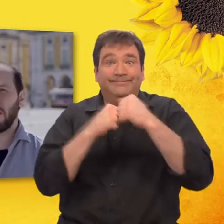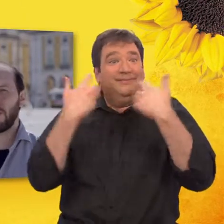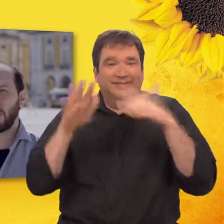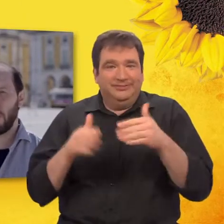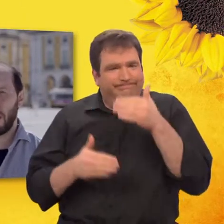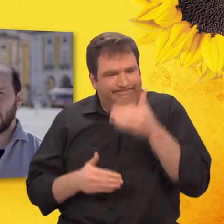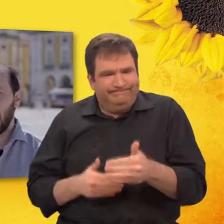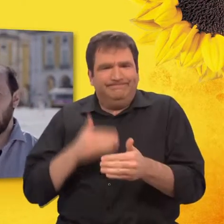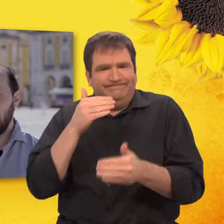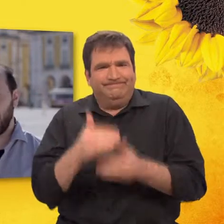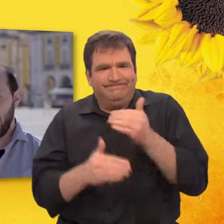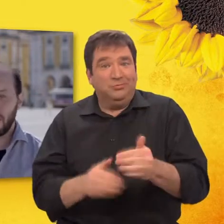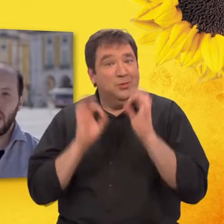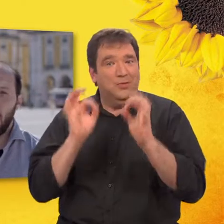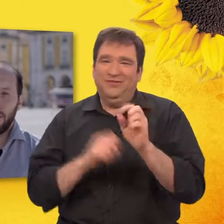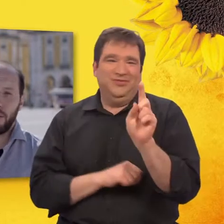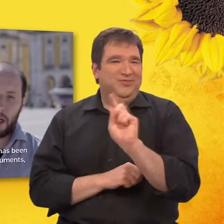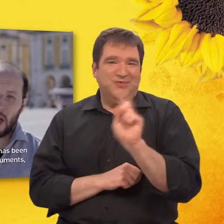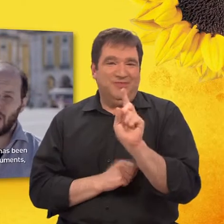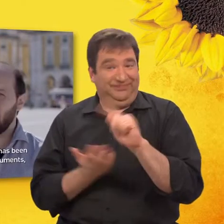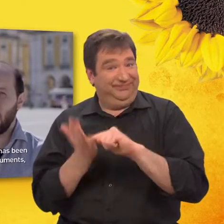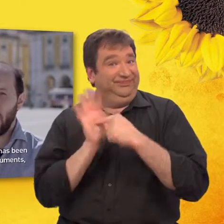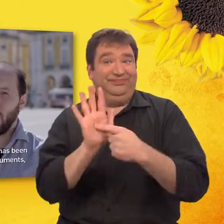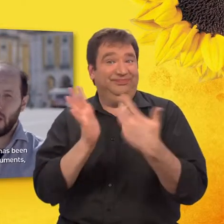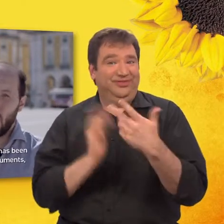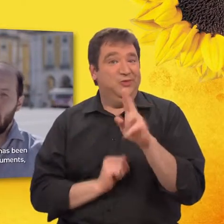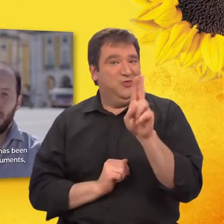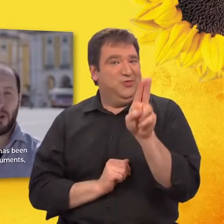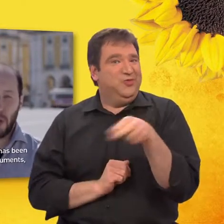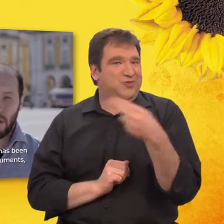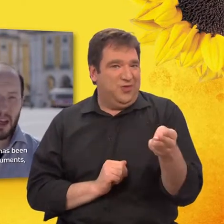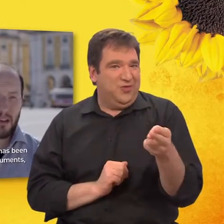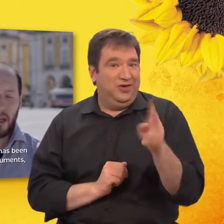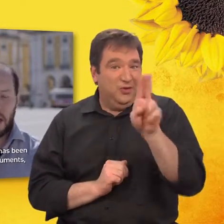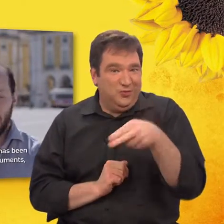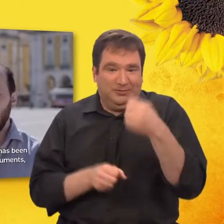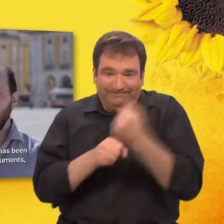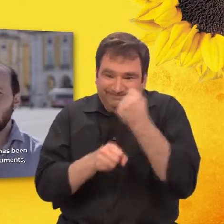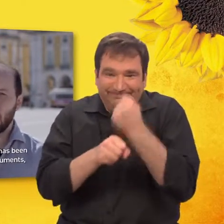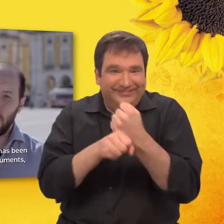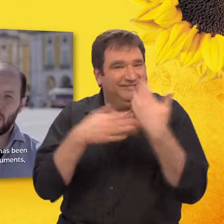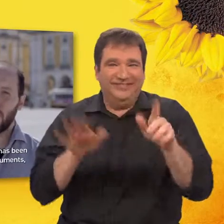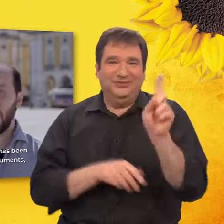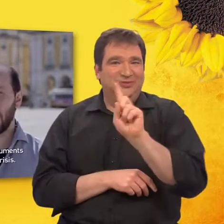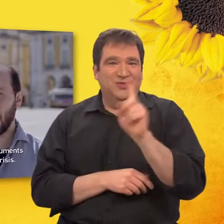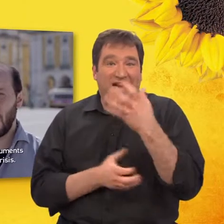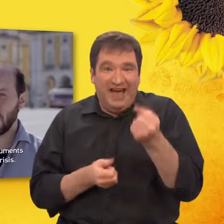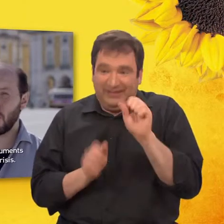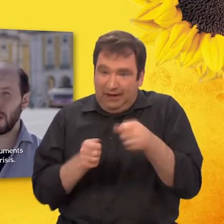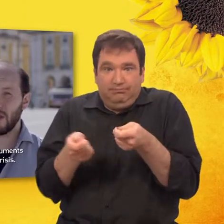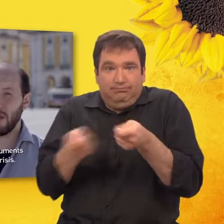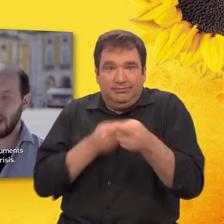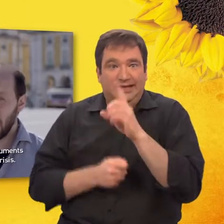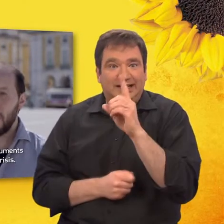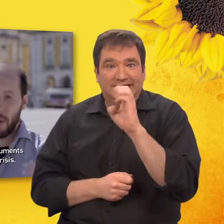Tem sido feita passo a passo e ela é imperfeita. O exemplo mais caro disso é o euro, que foi feito pela metade e não tem os instrumentos, em particular